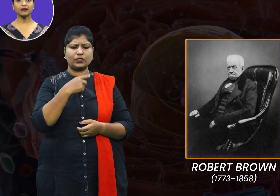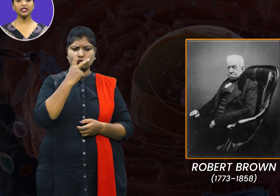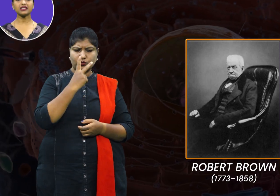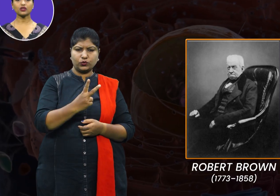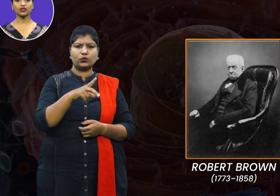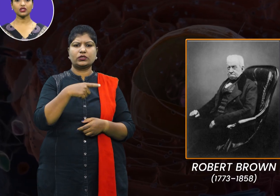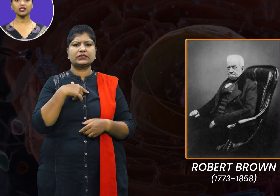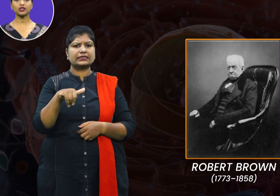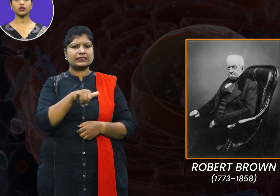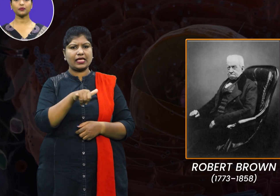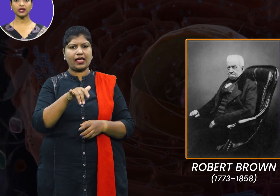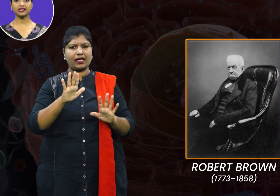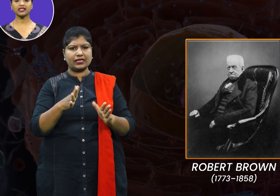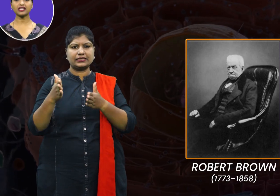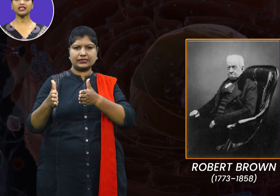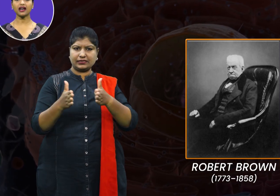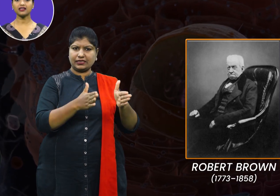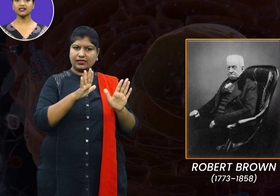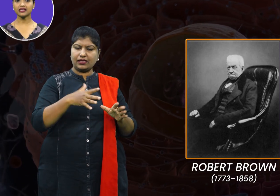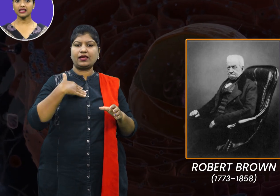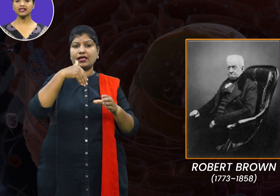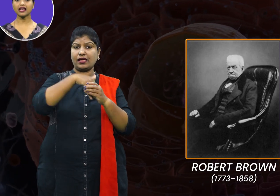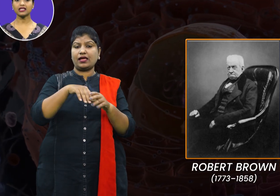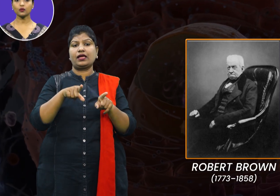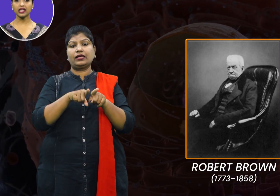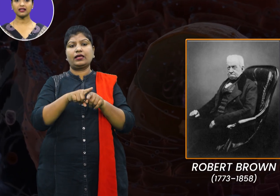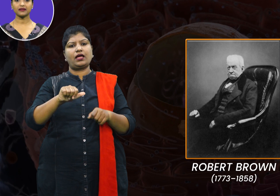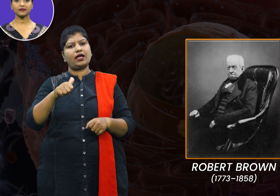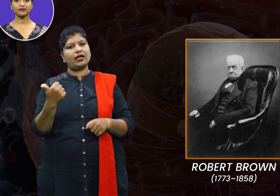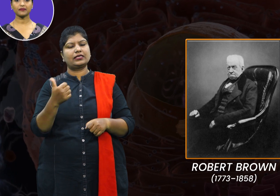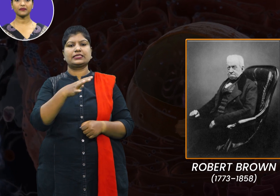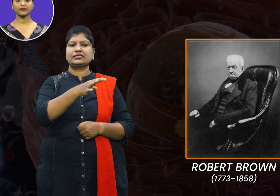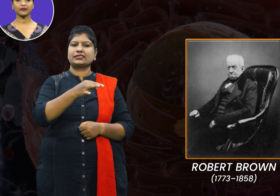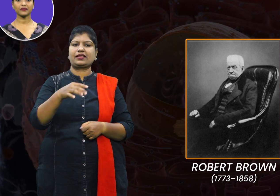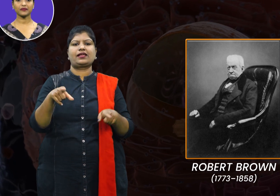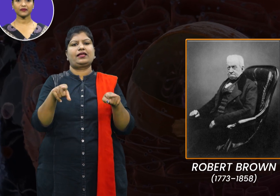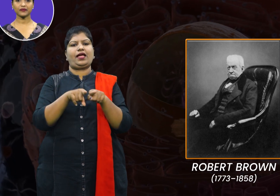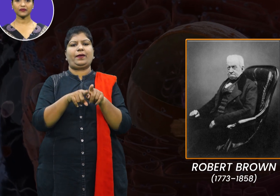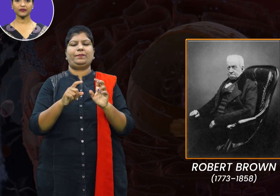that similar structures were present in other cells as well.